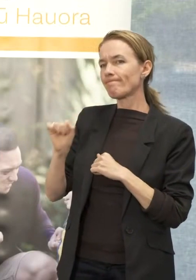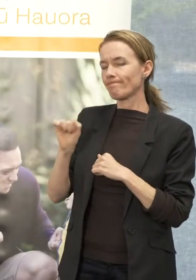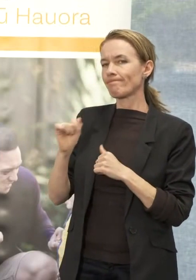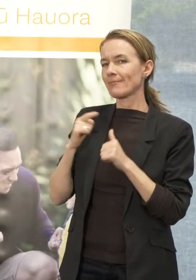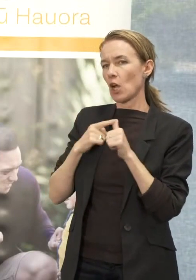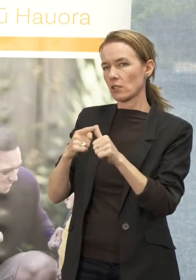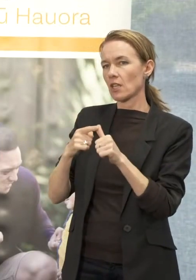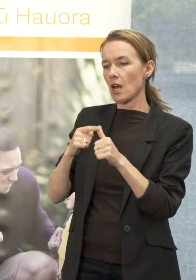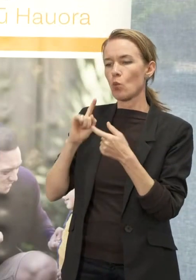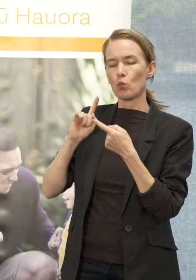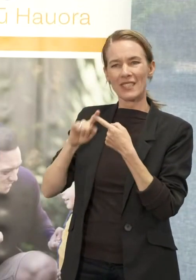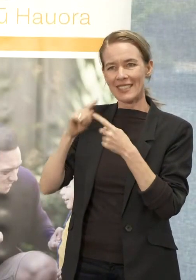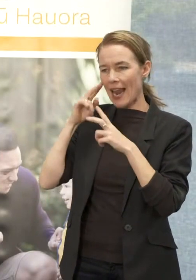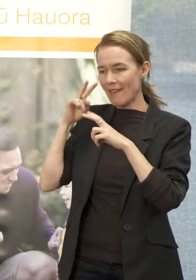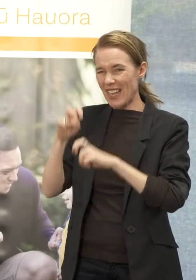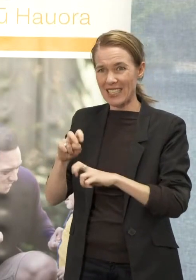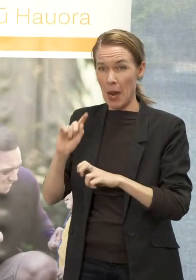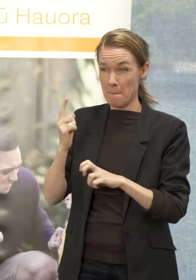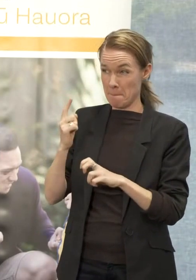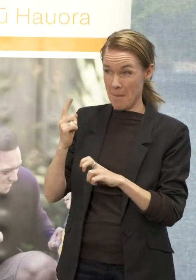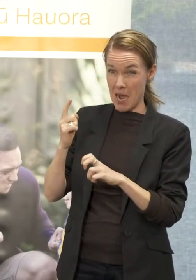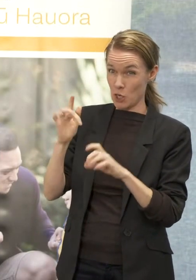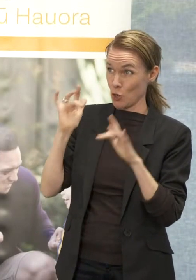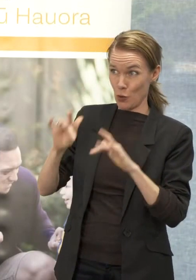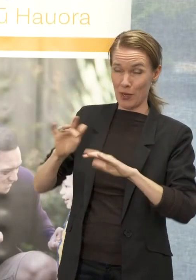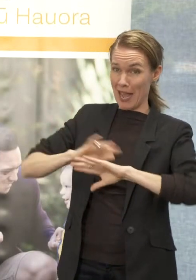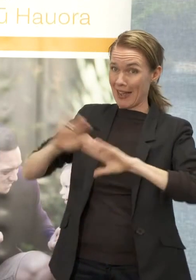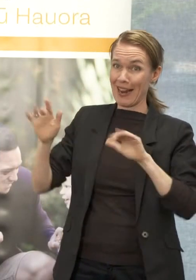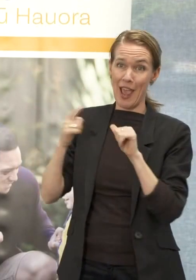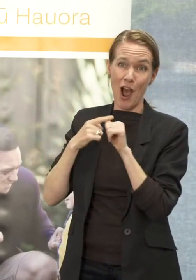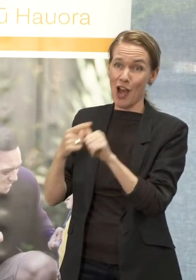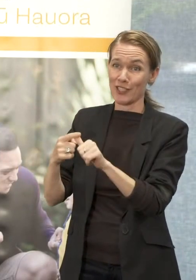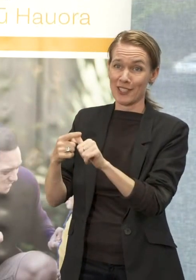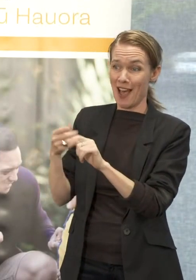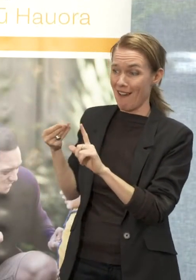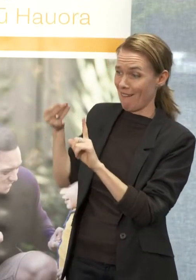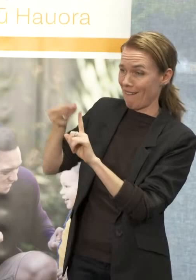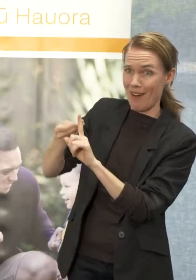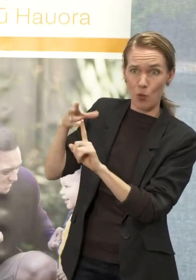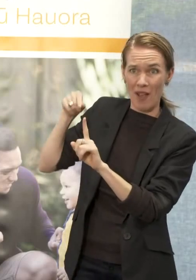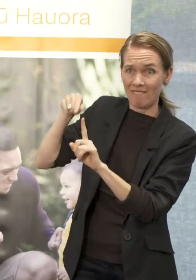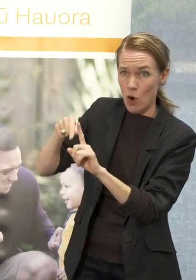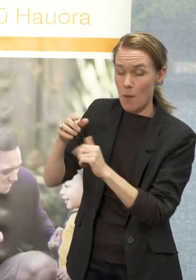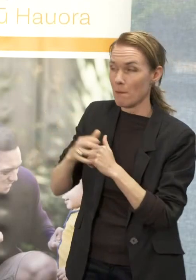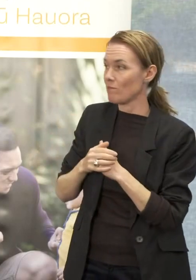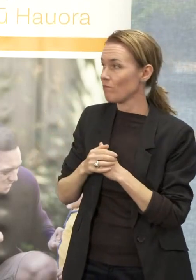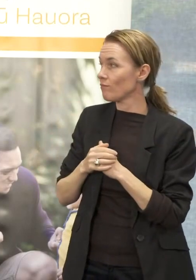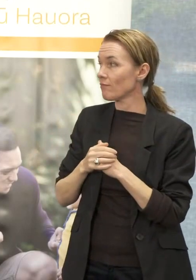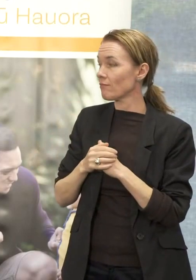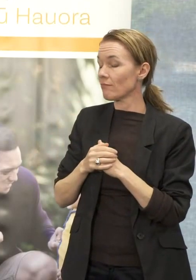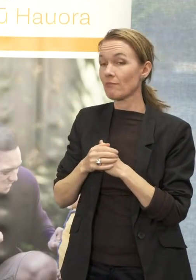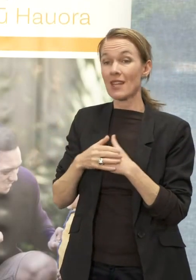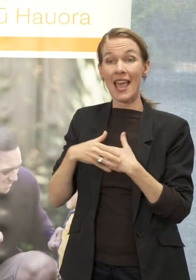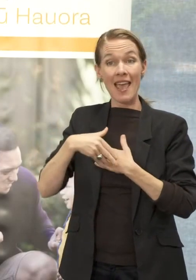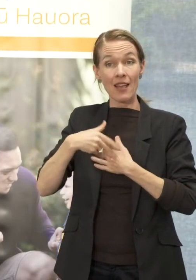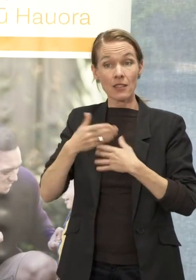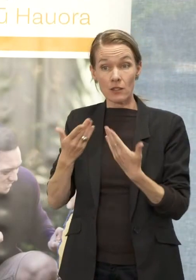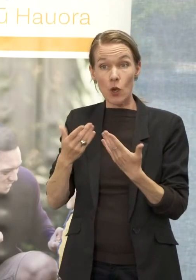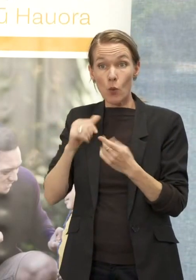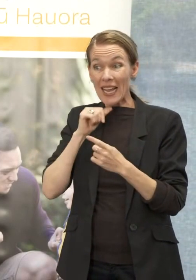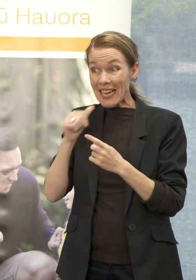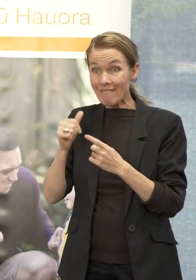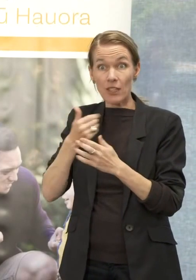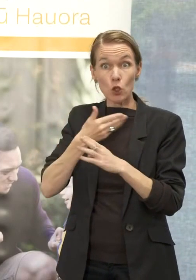got no active leads at the moment, but we are still, any new piece of information that we get, we're